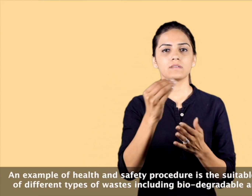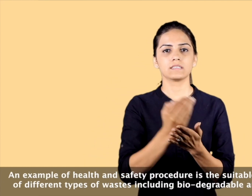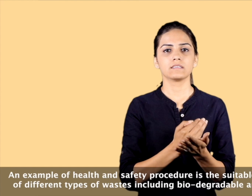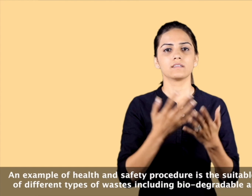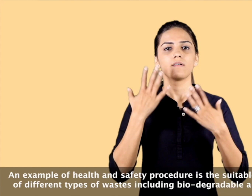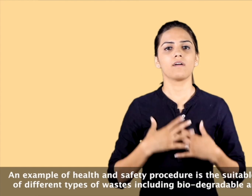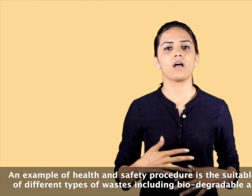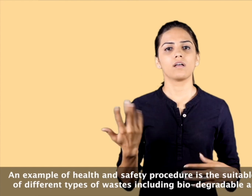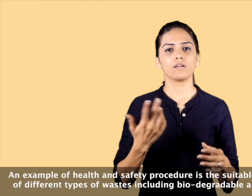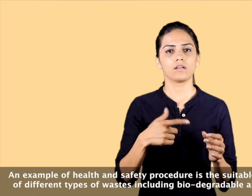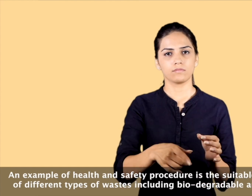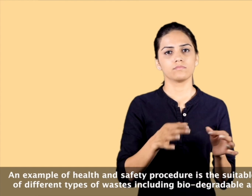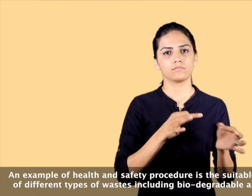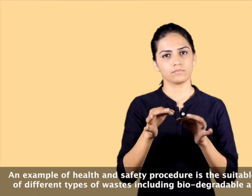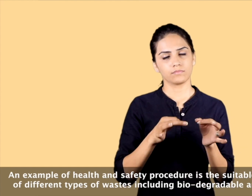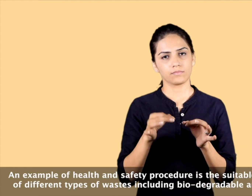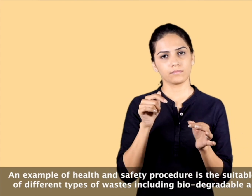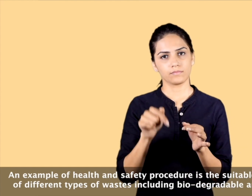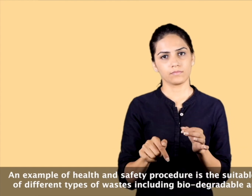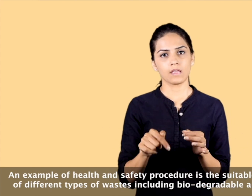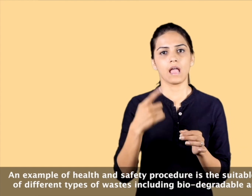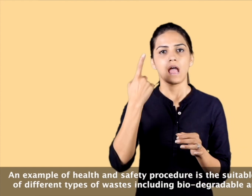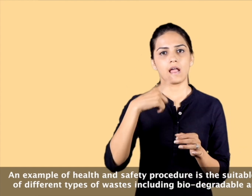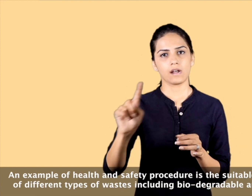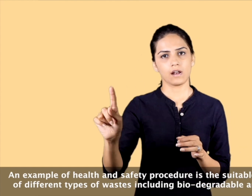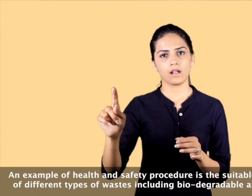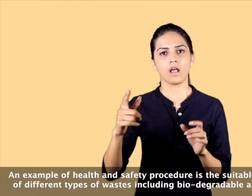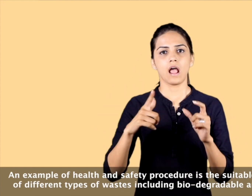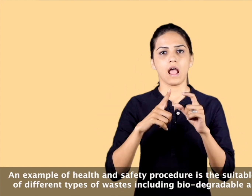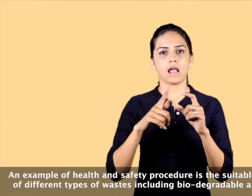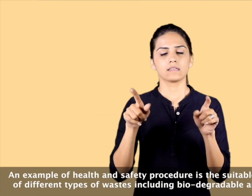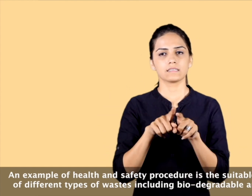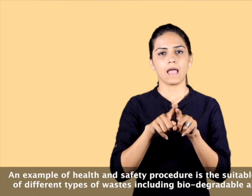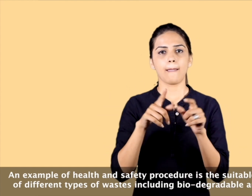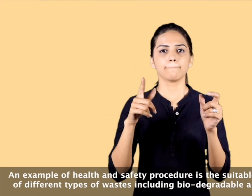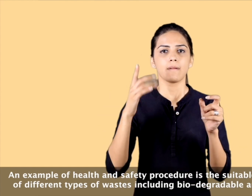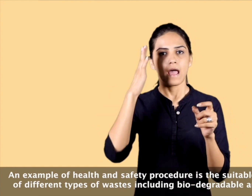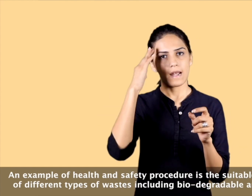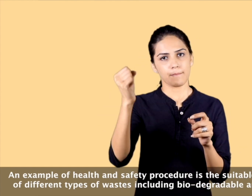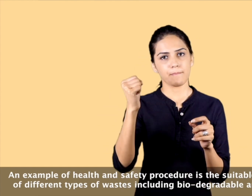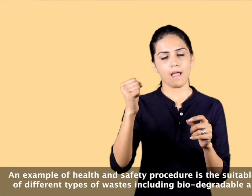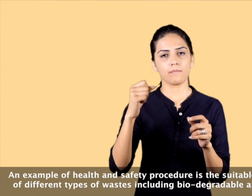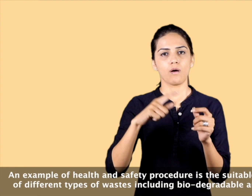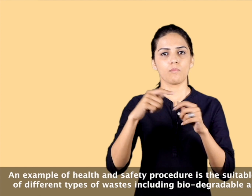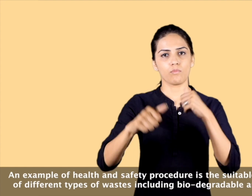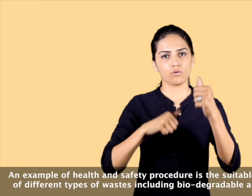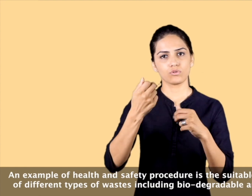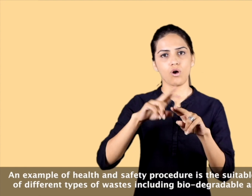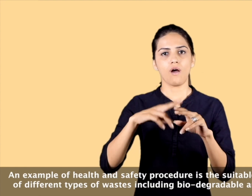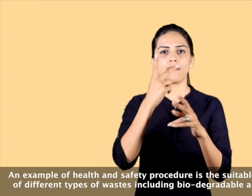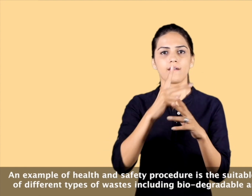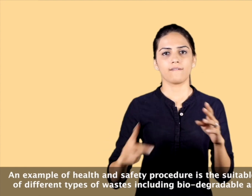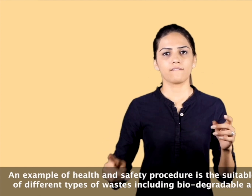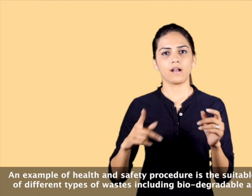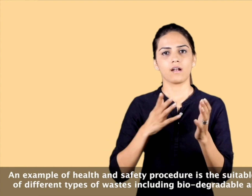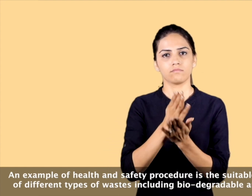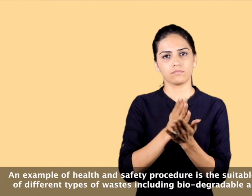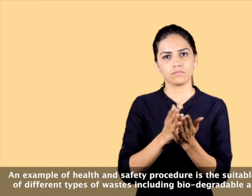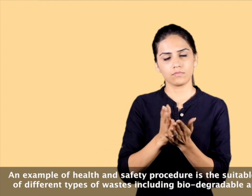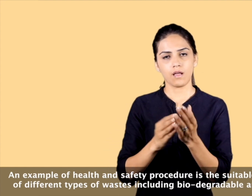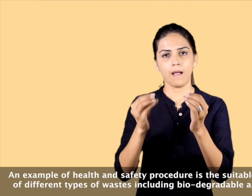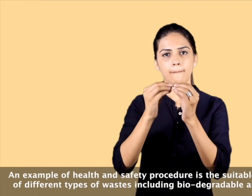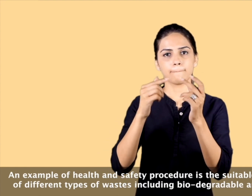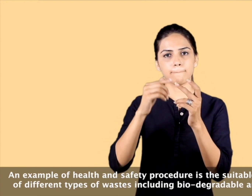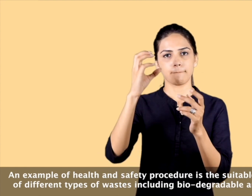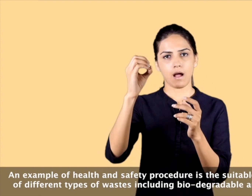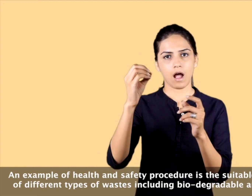An example of health and safety procedure is the suitable disposal procedures of different types of waste, including